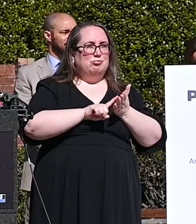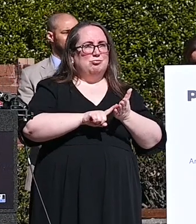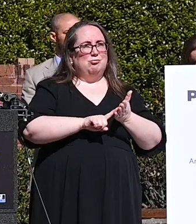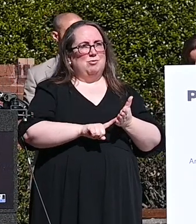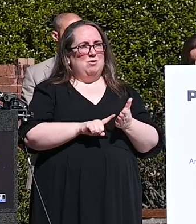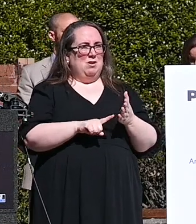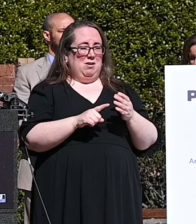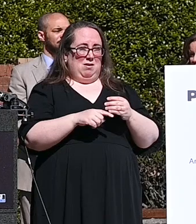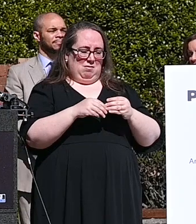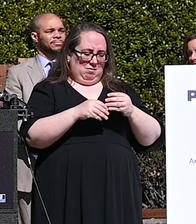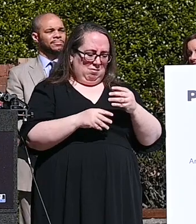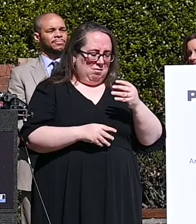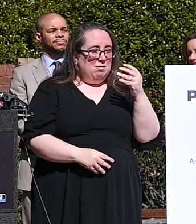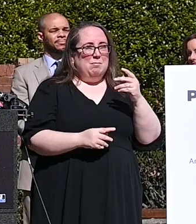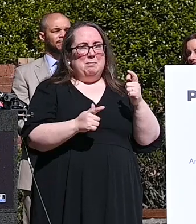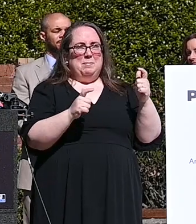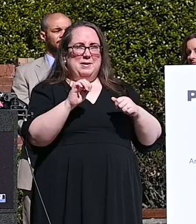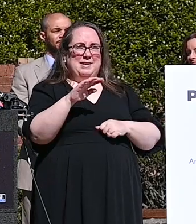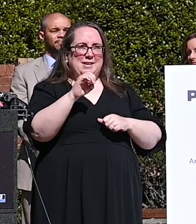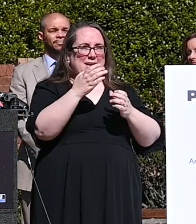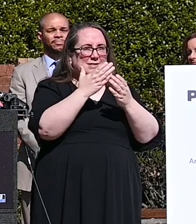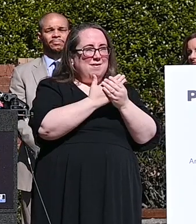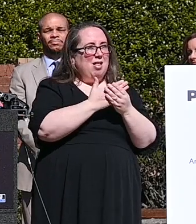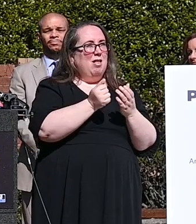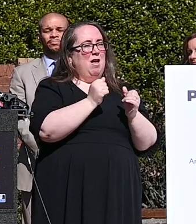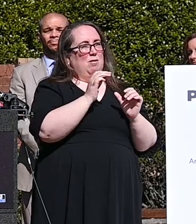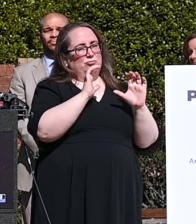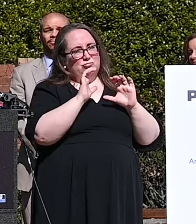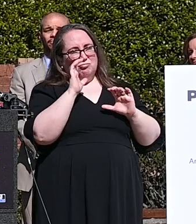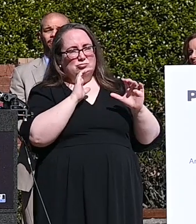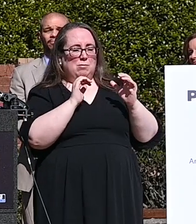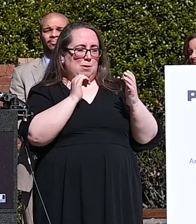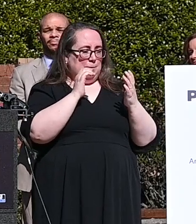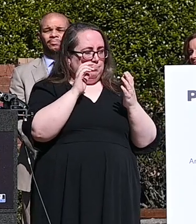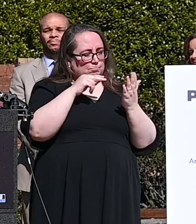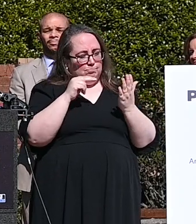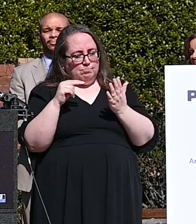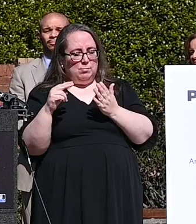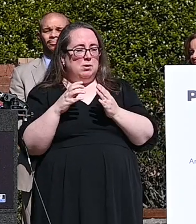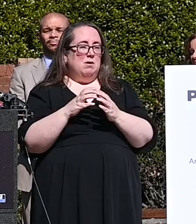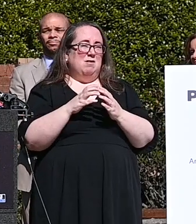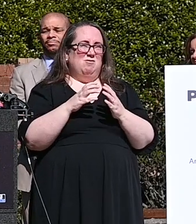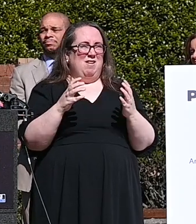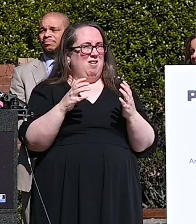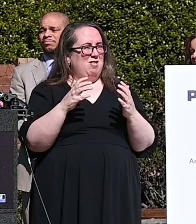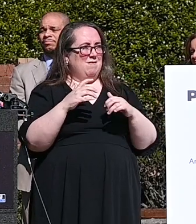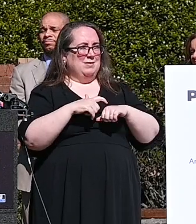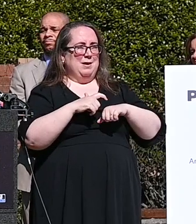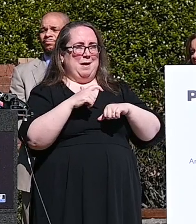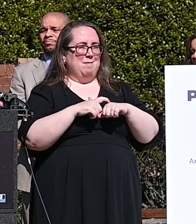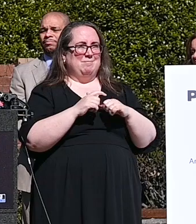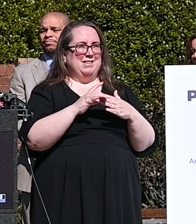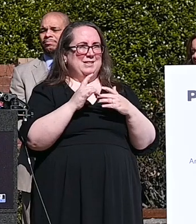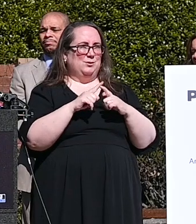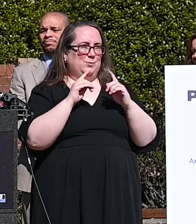enormous case files and scouring evidence warehouses, and unfortunately, a lot of the time, it goes